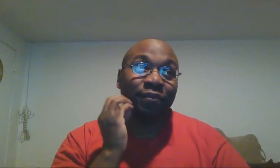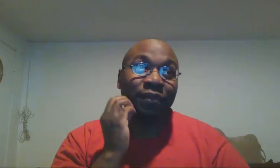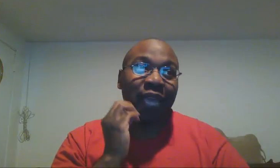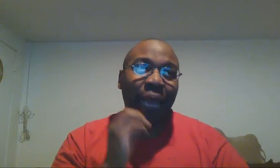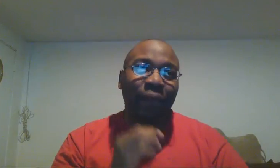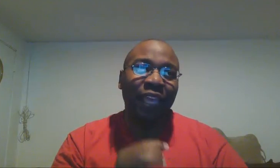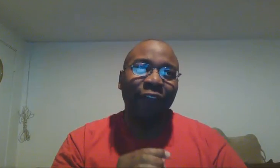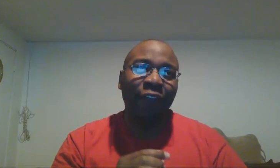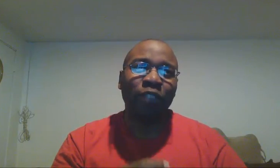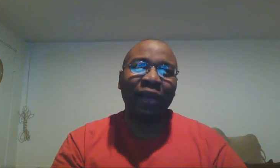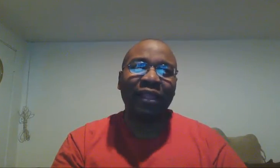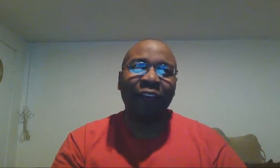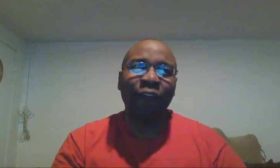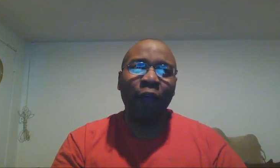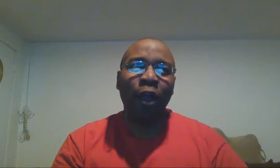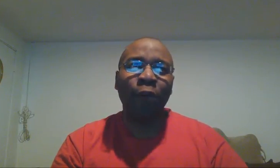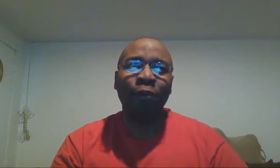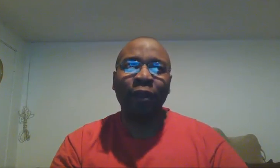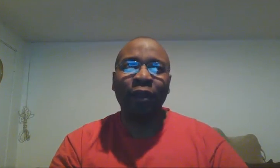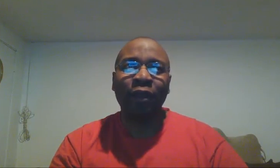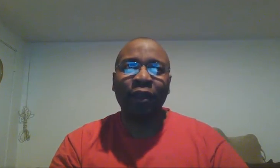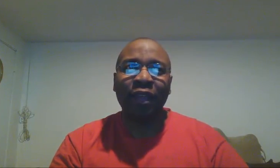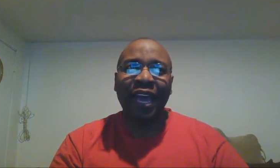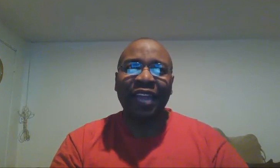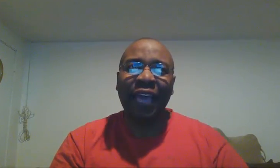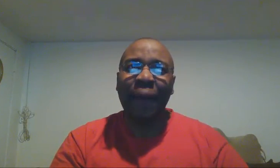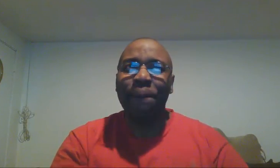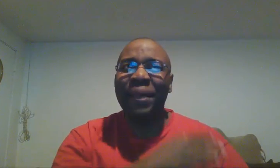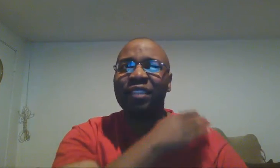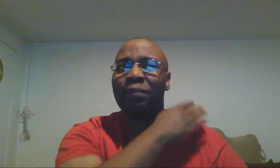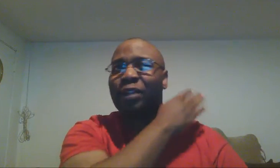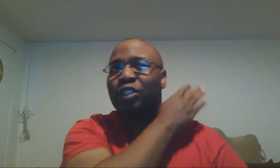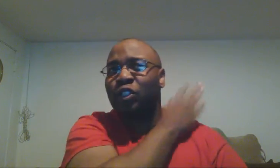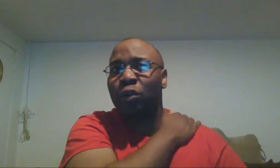I believe it was my left arm. I think I messed up